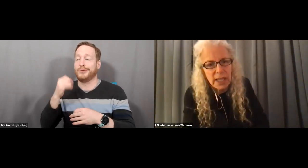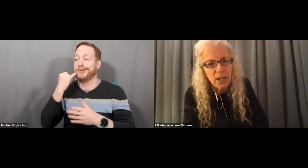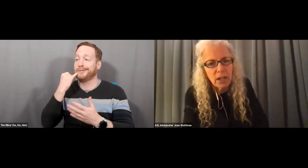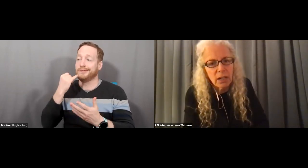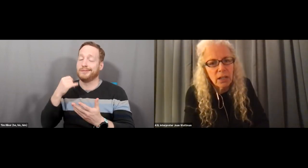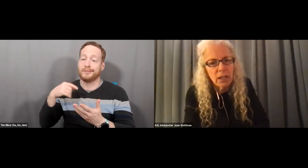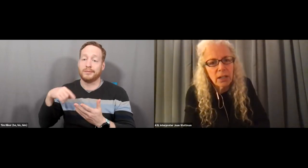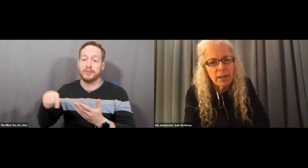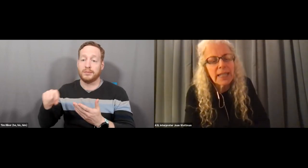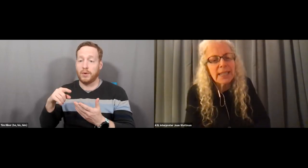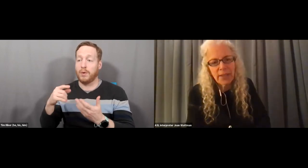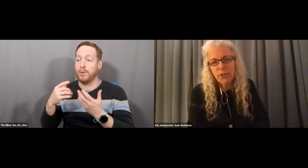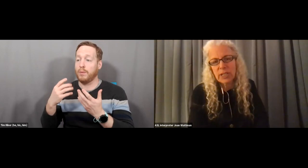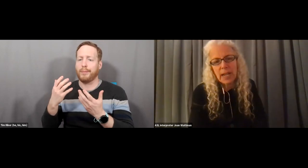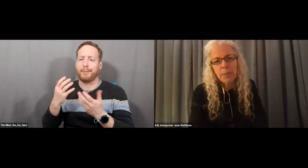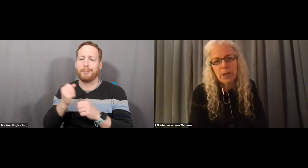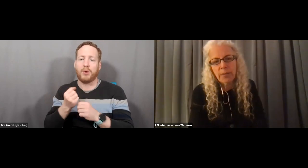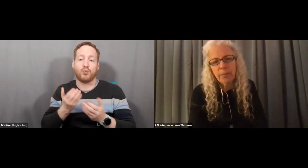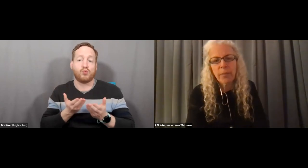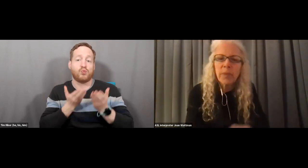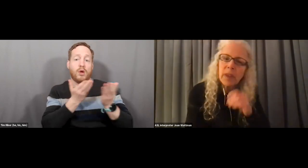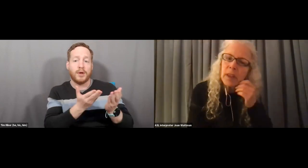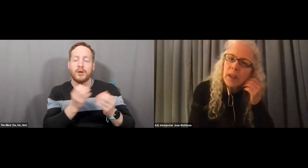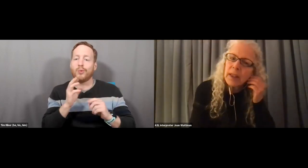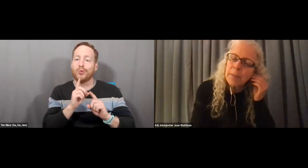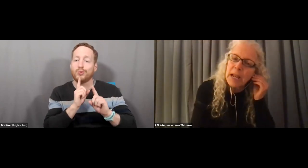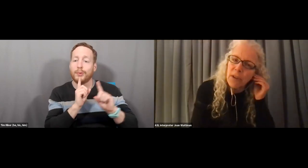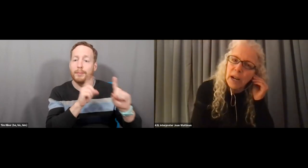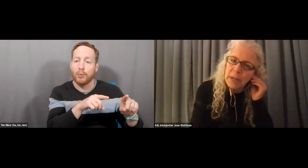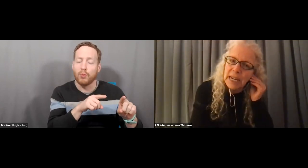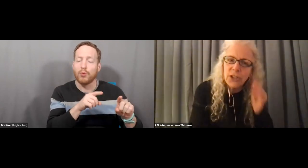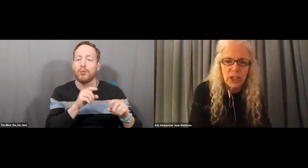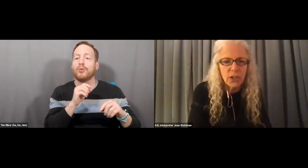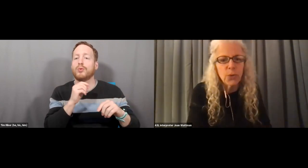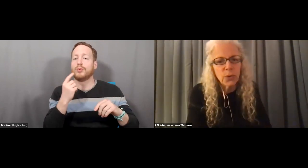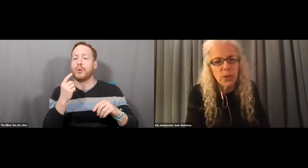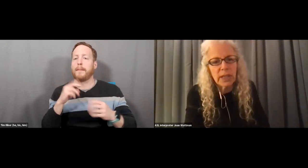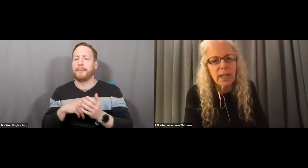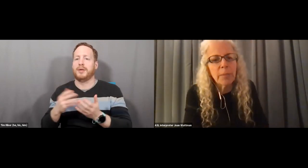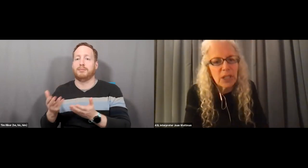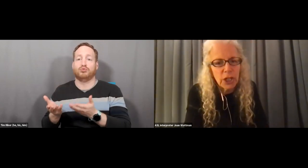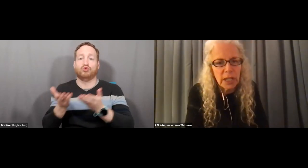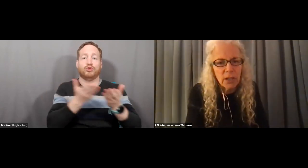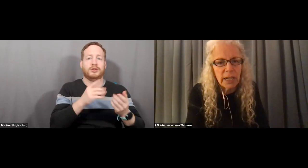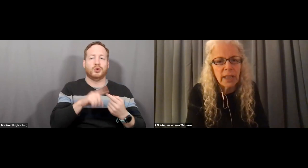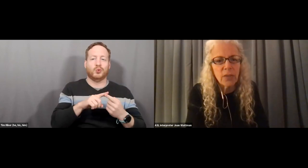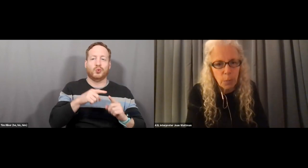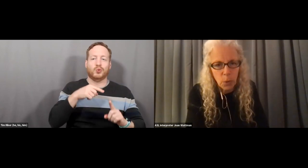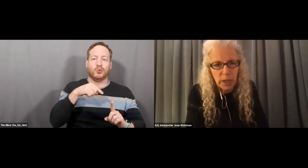They're, let's say, for example, they make a recommendation to the commission in their report. So